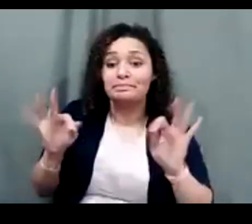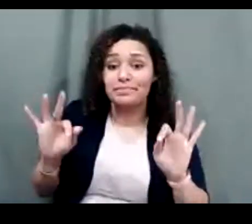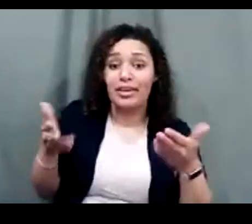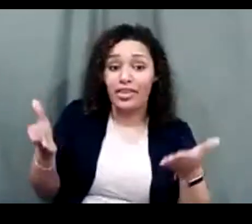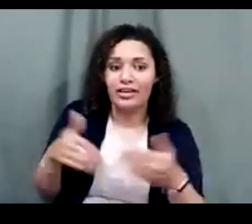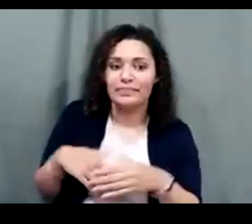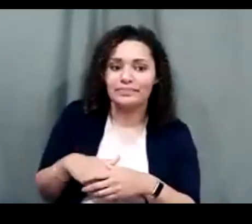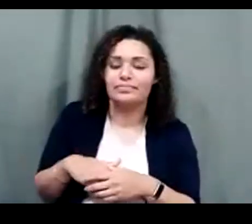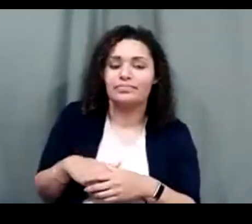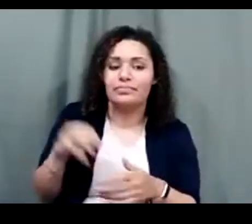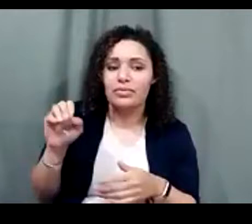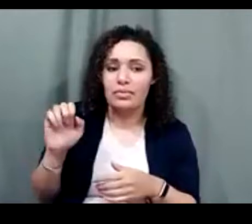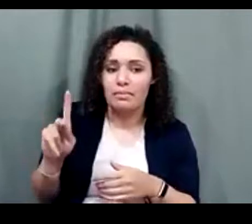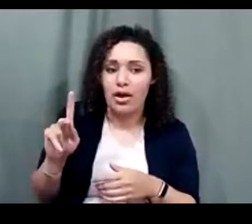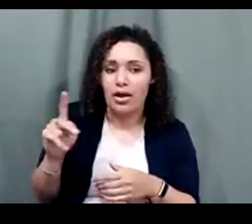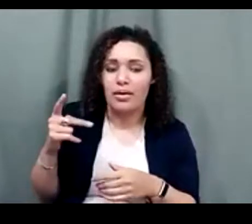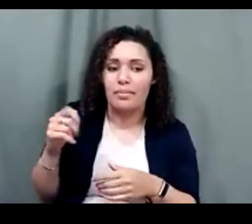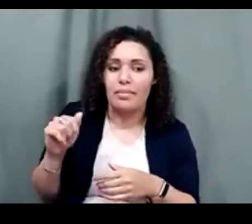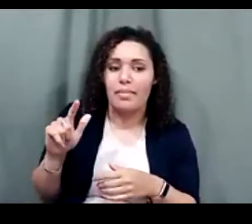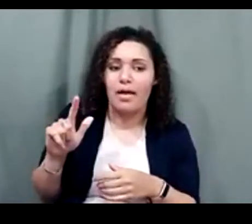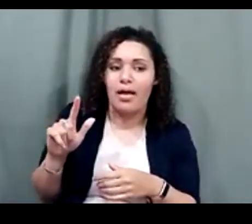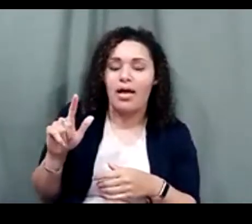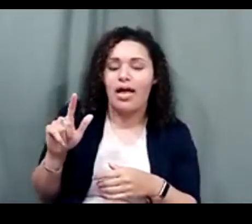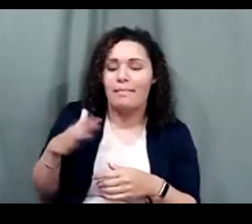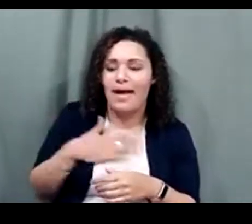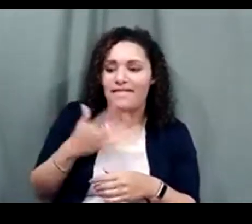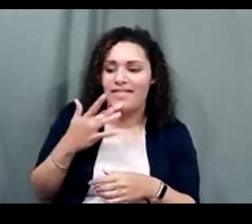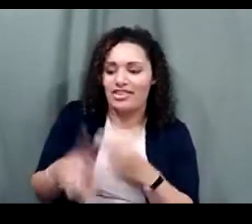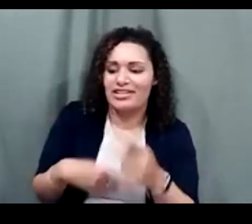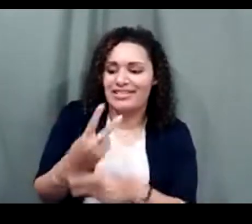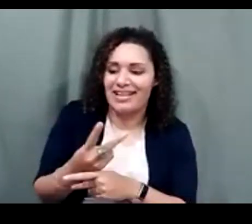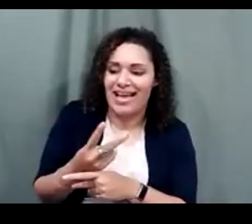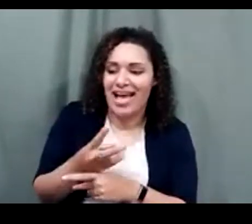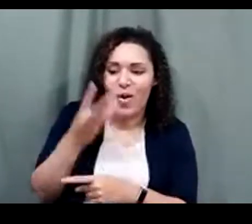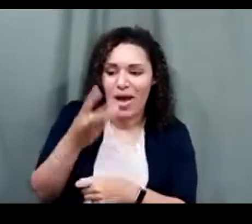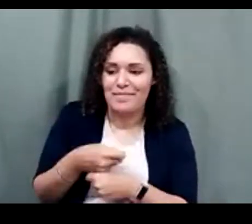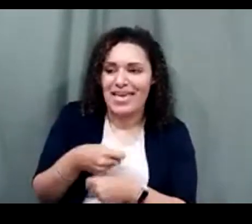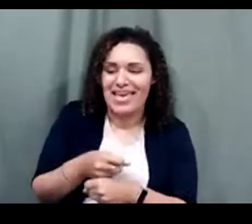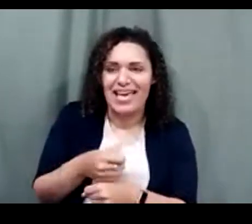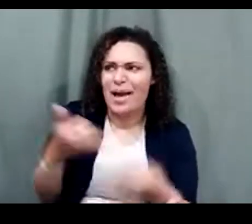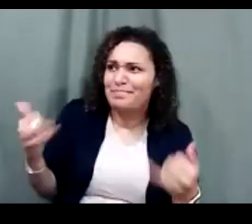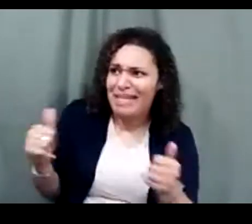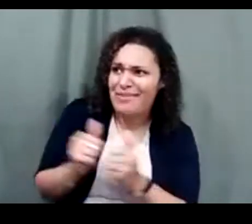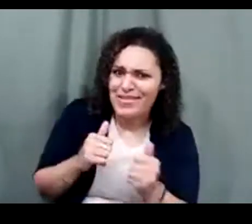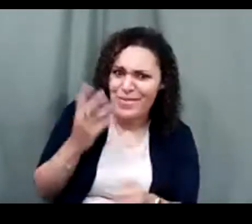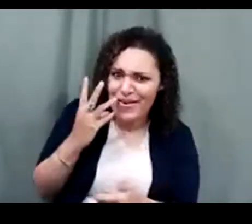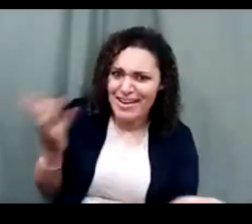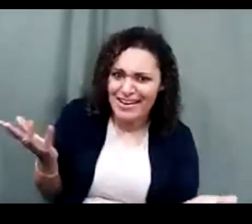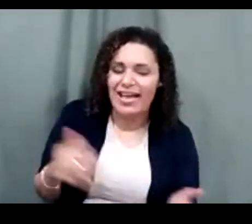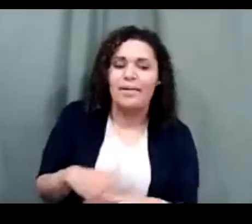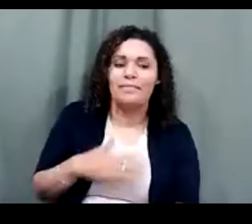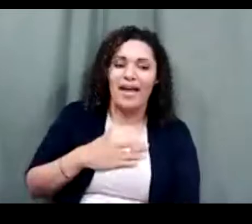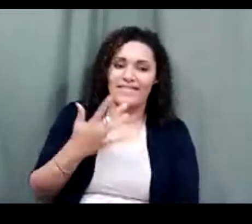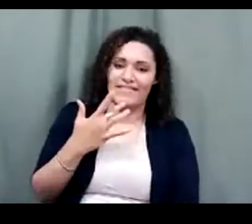Mark Paul, what is my favorite part of winemaking? I like playing with the wine. So my very favorite part is probably